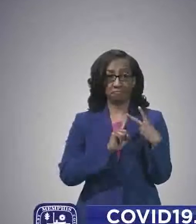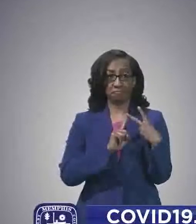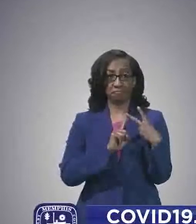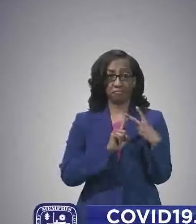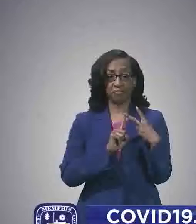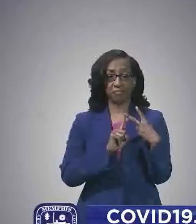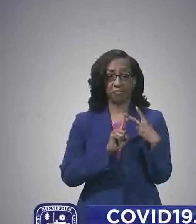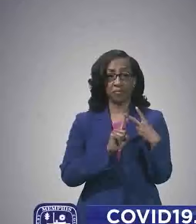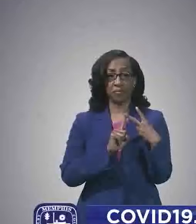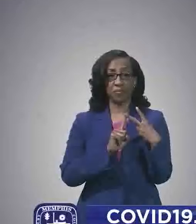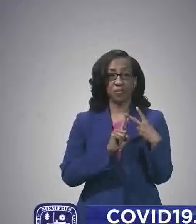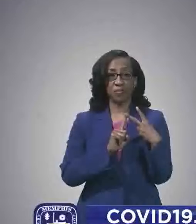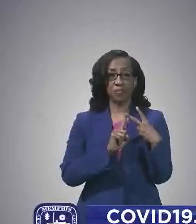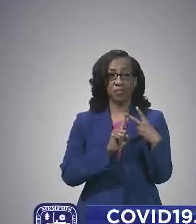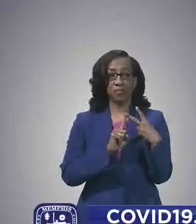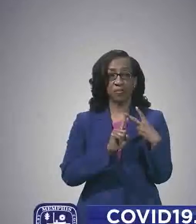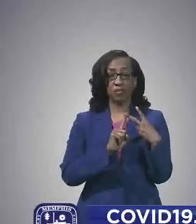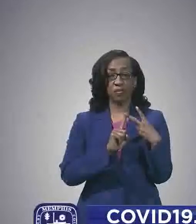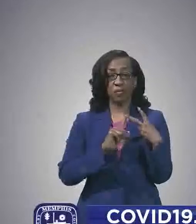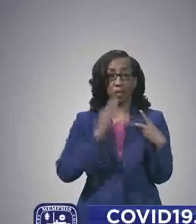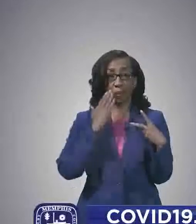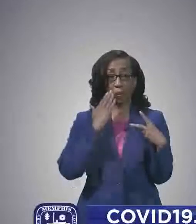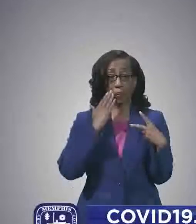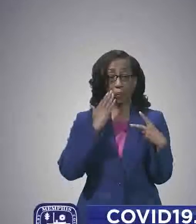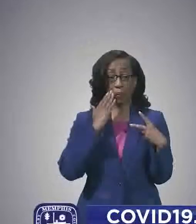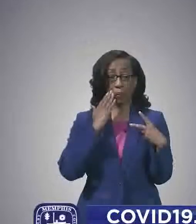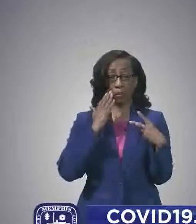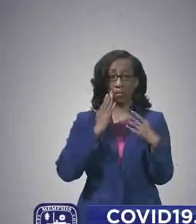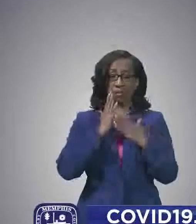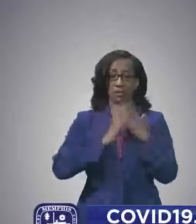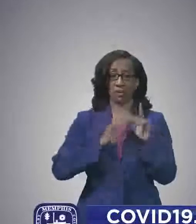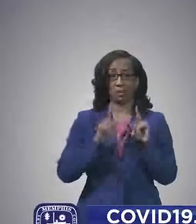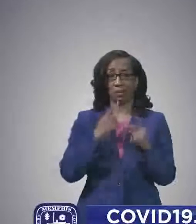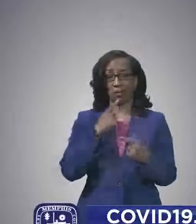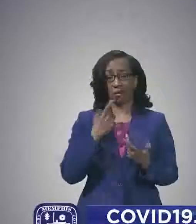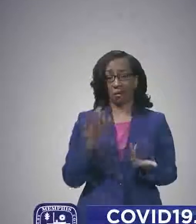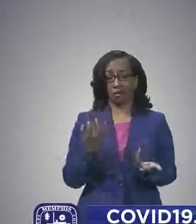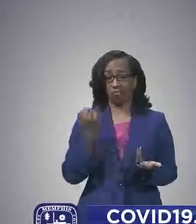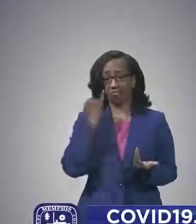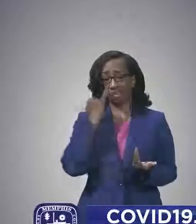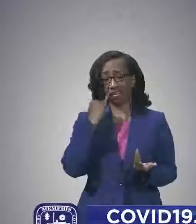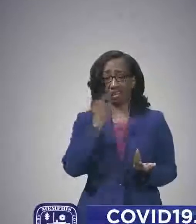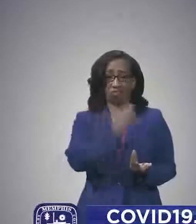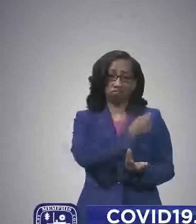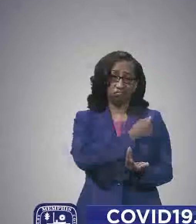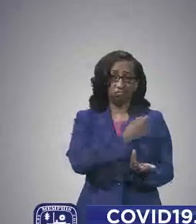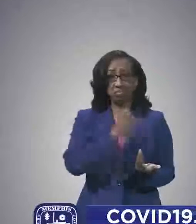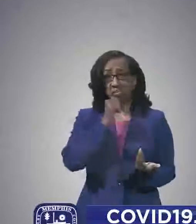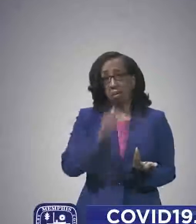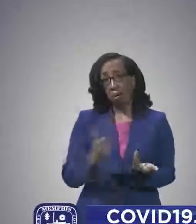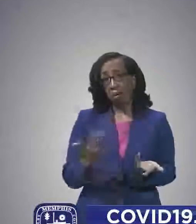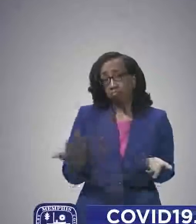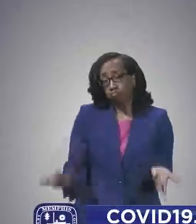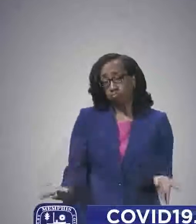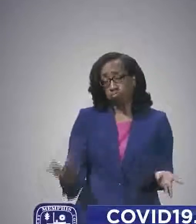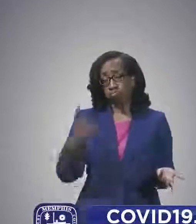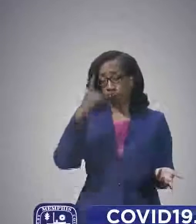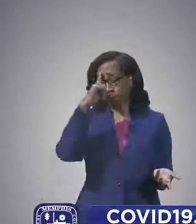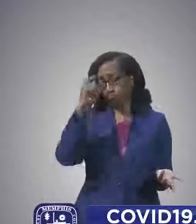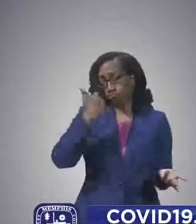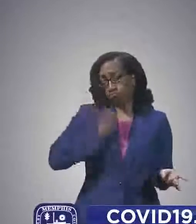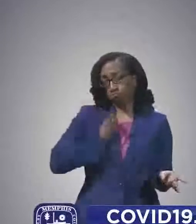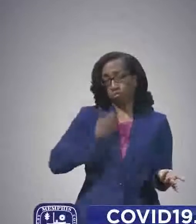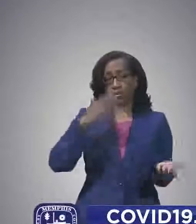I know some people have said, well, whether I take a vaccine is my personal choice and it only